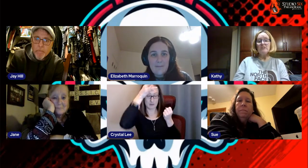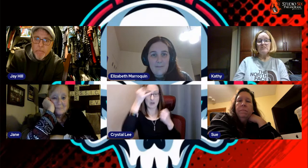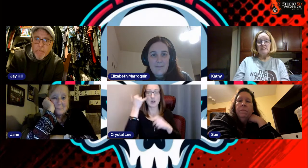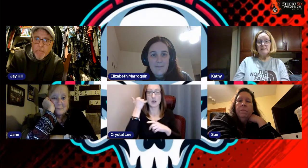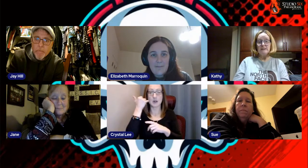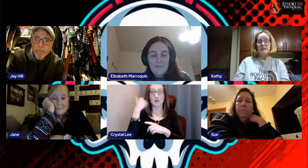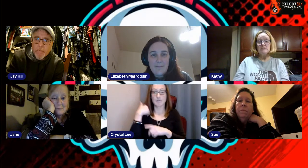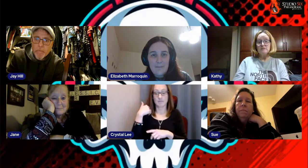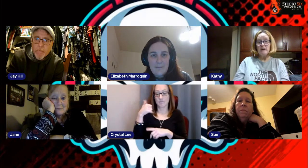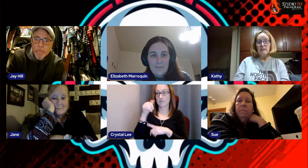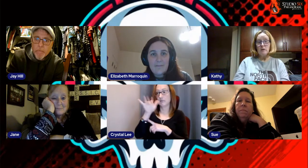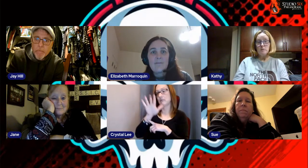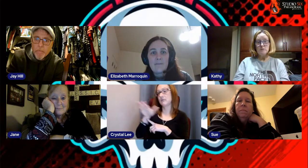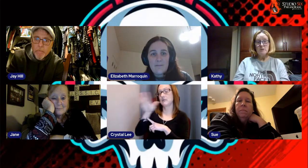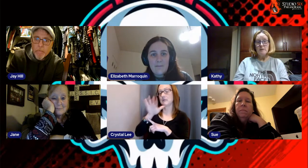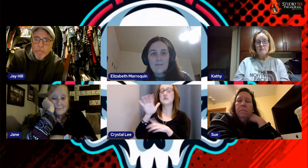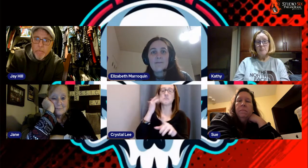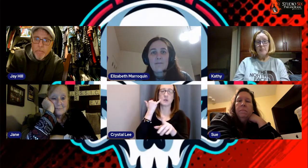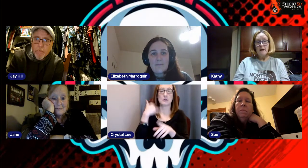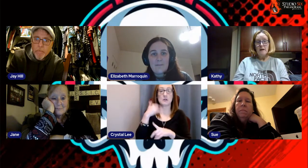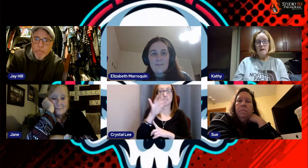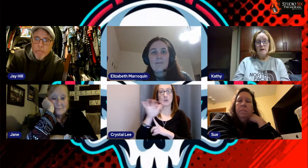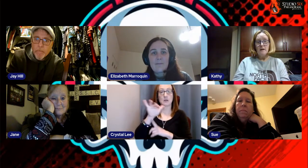is understanding sign language.